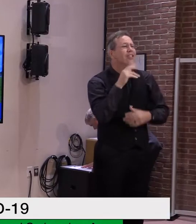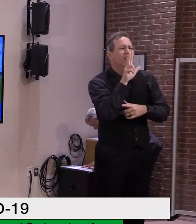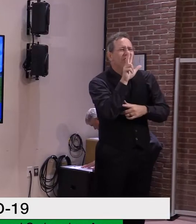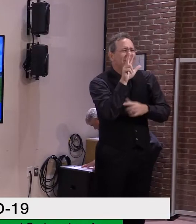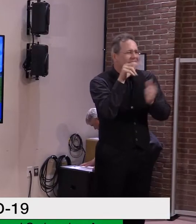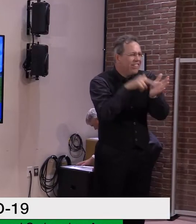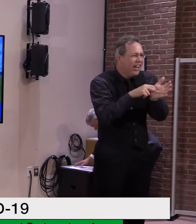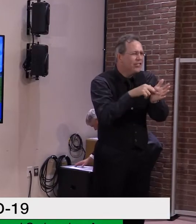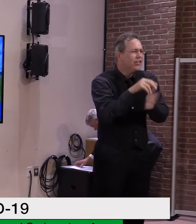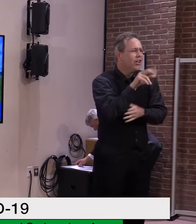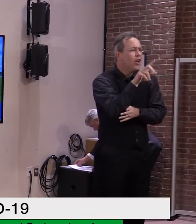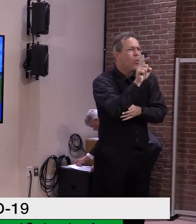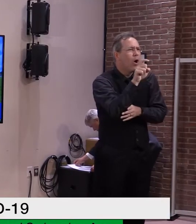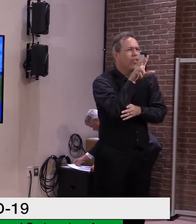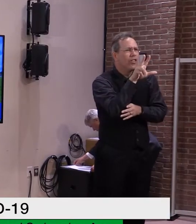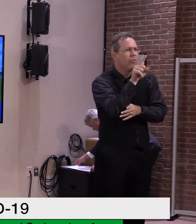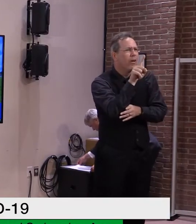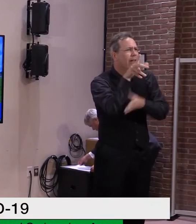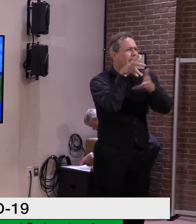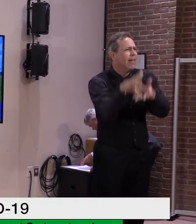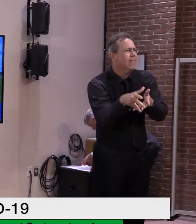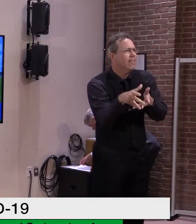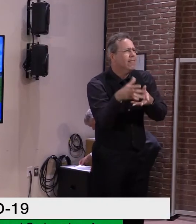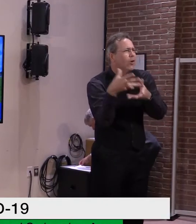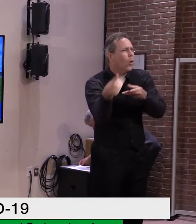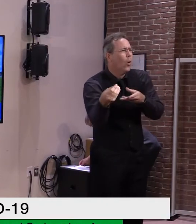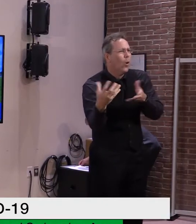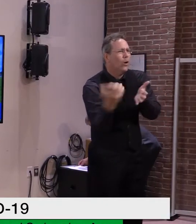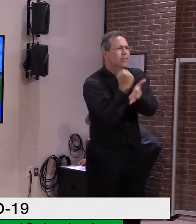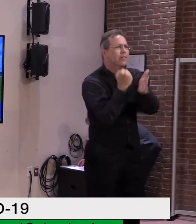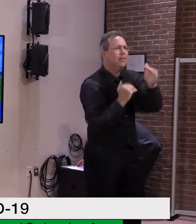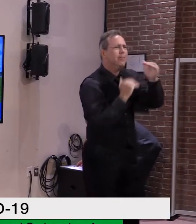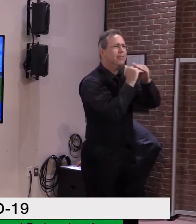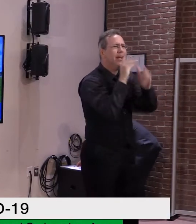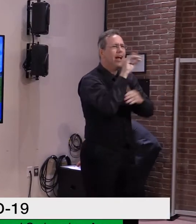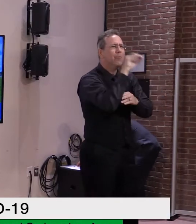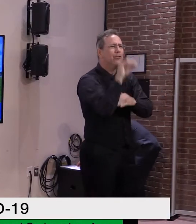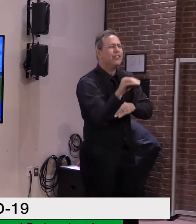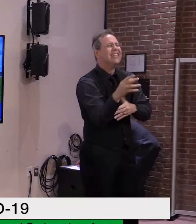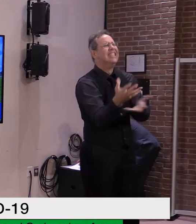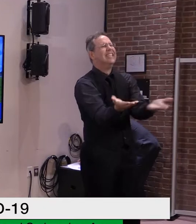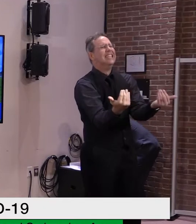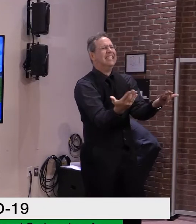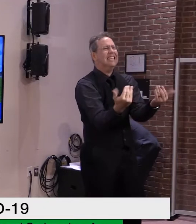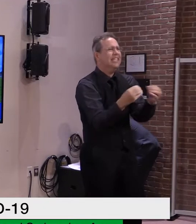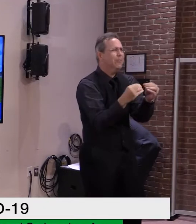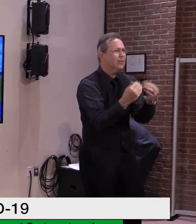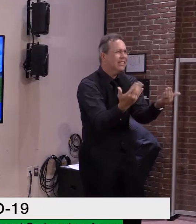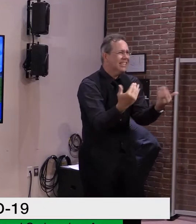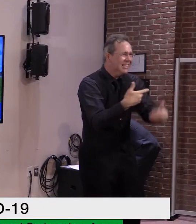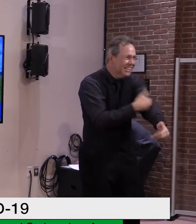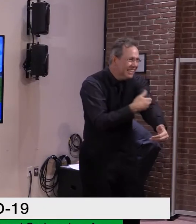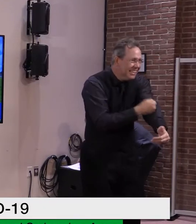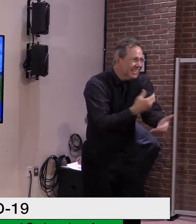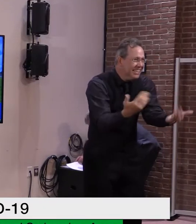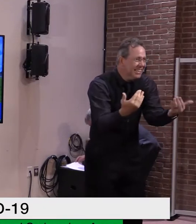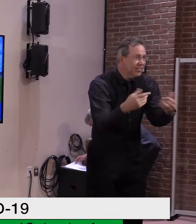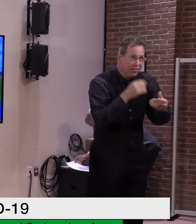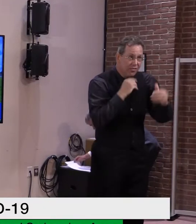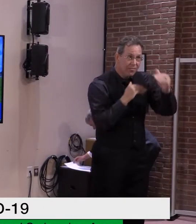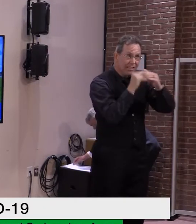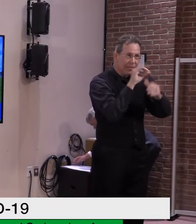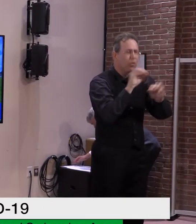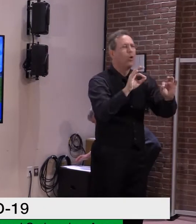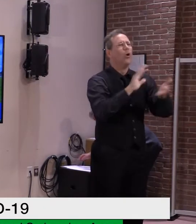3,139 more to go before we hit 80%, and at that point, all remaining restrictions will be dropped. There's